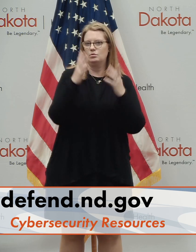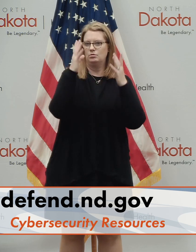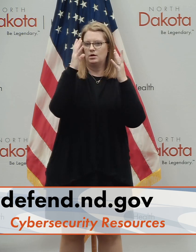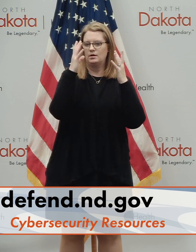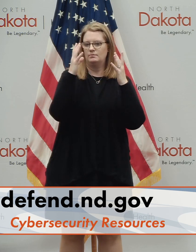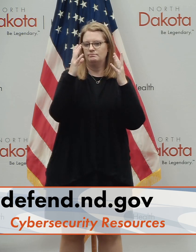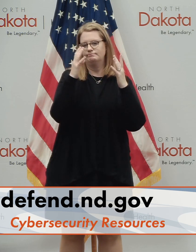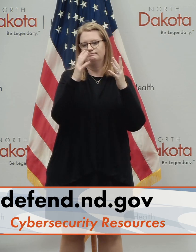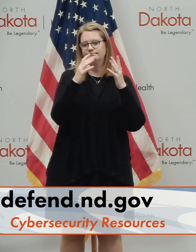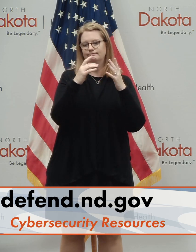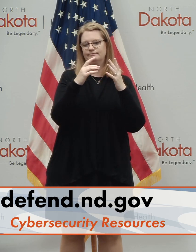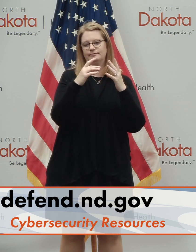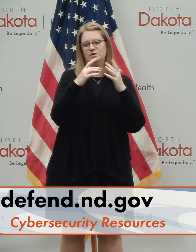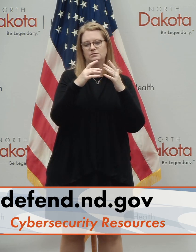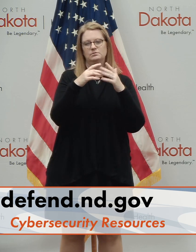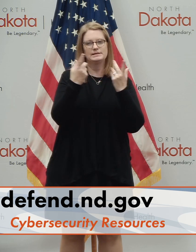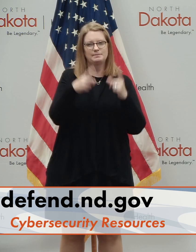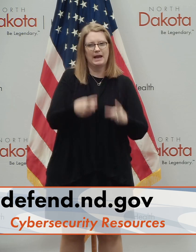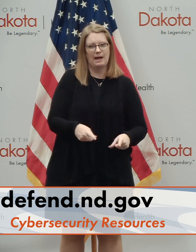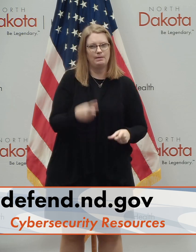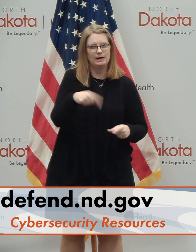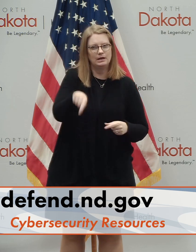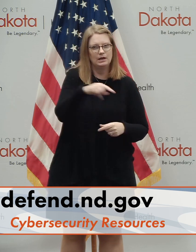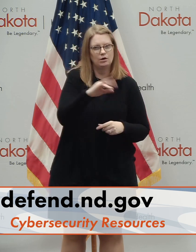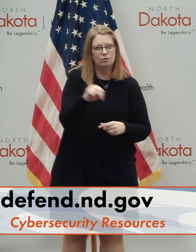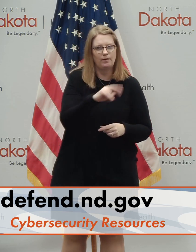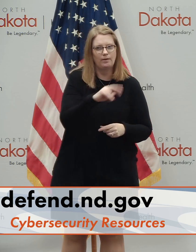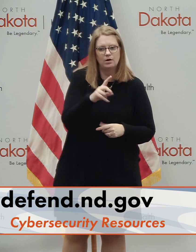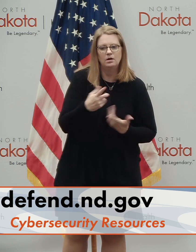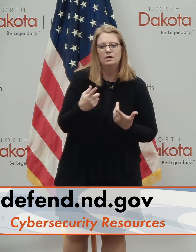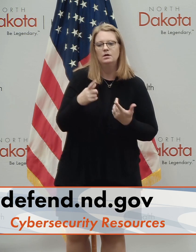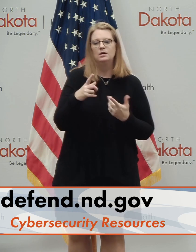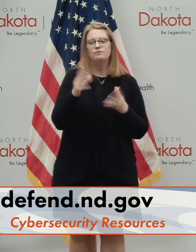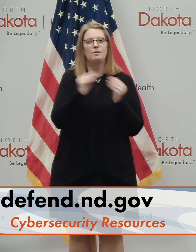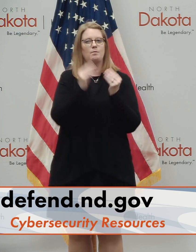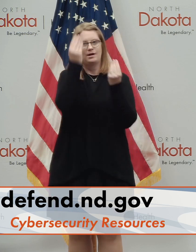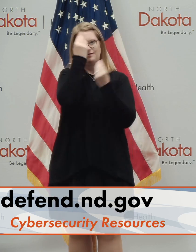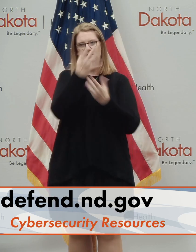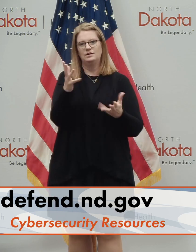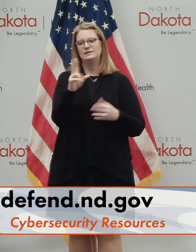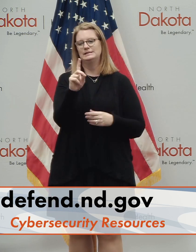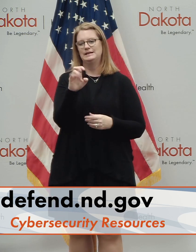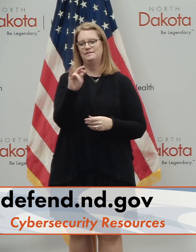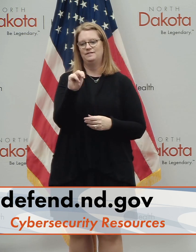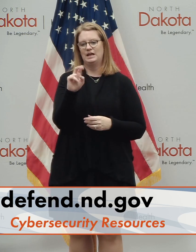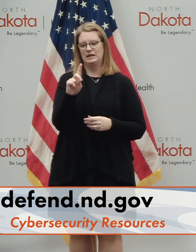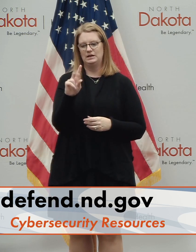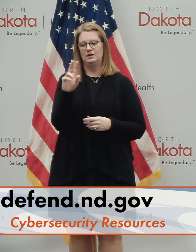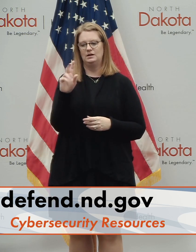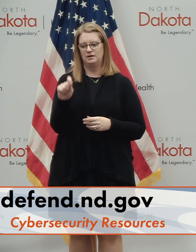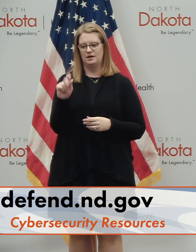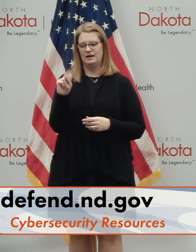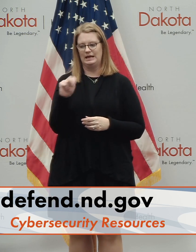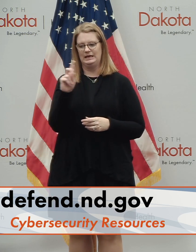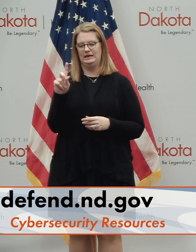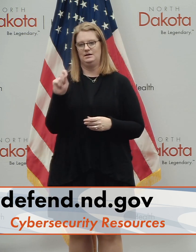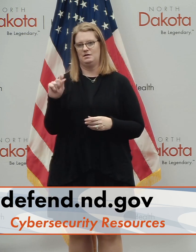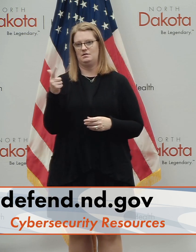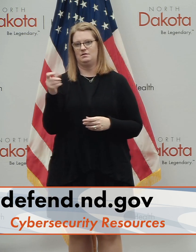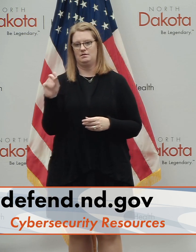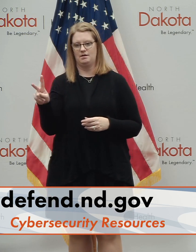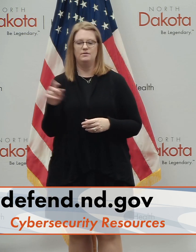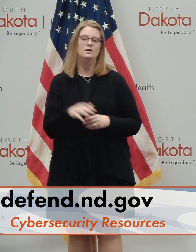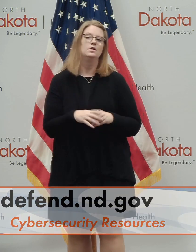here. For more information on online security, again, please visit defend.nd.gov.